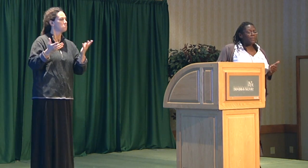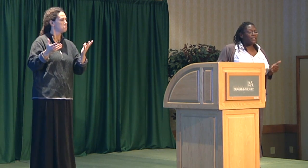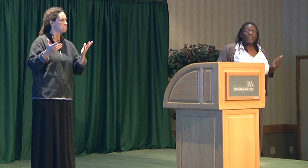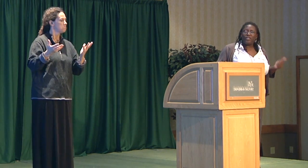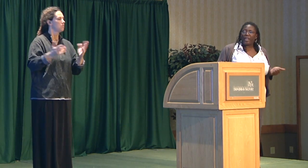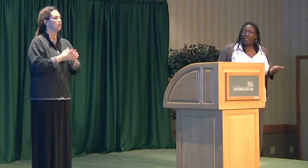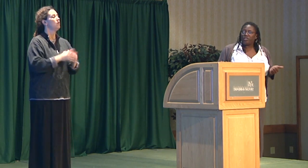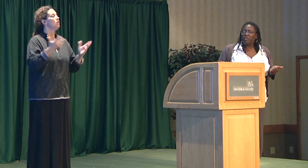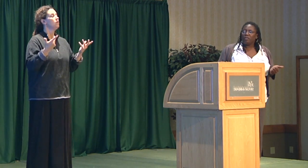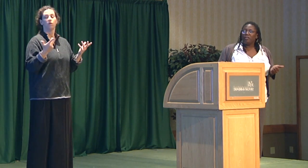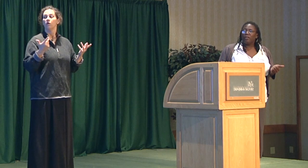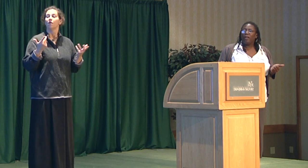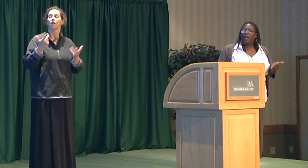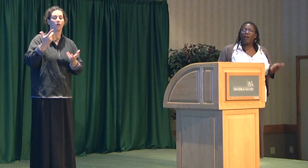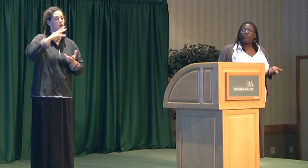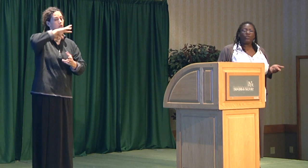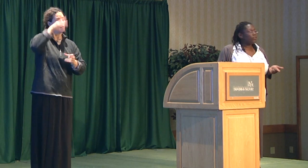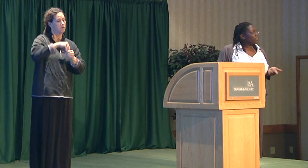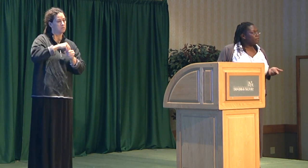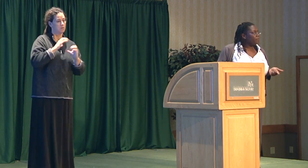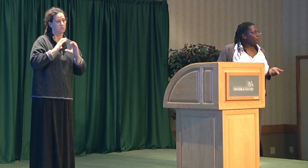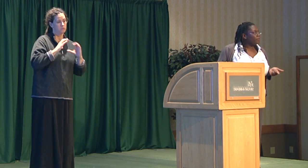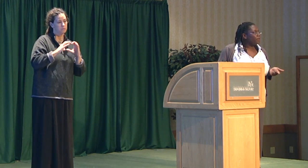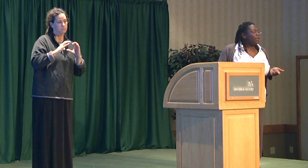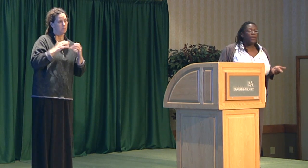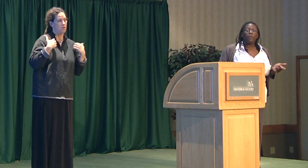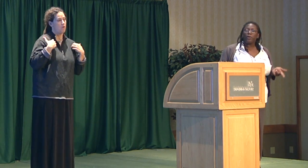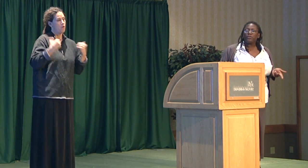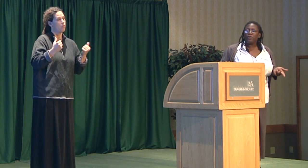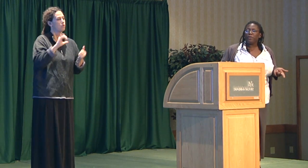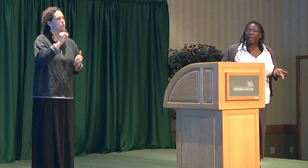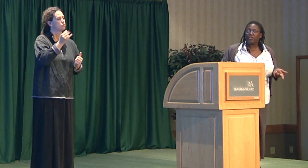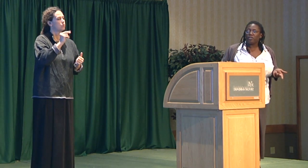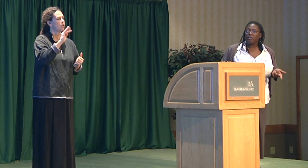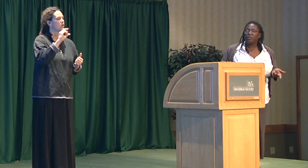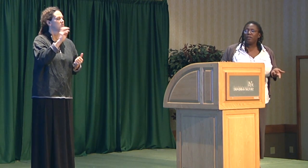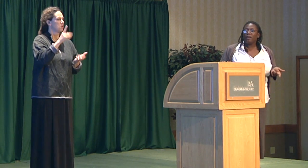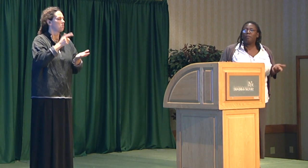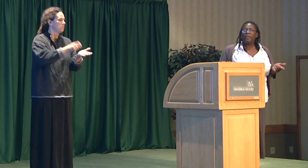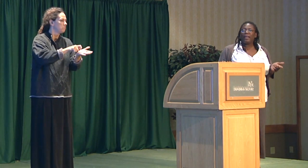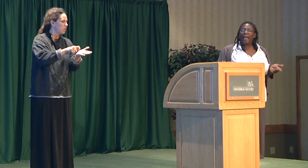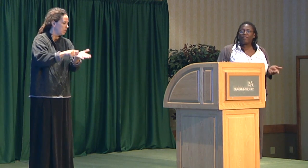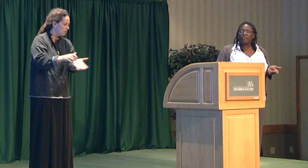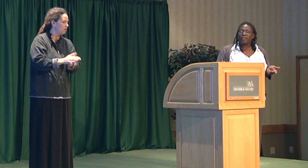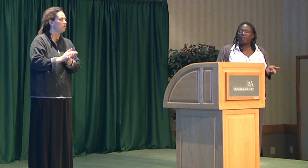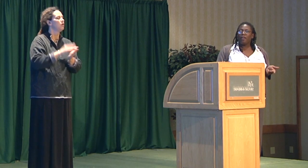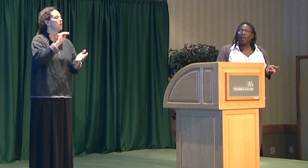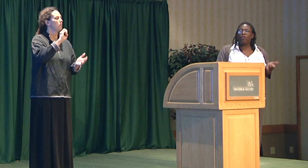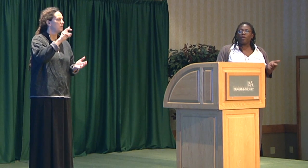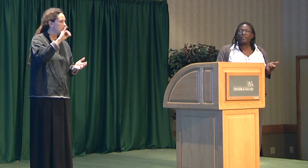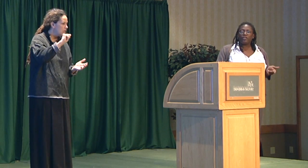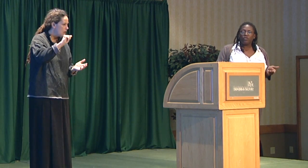it encompasses education, health journalism, interpersonal communication, media